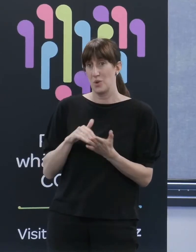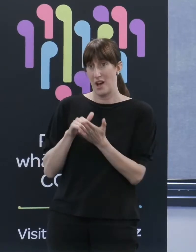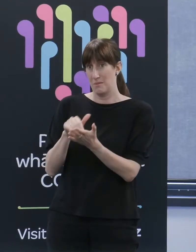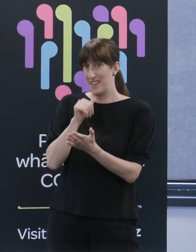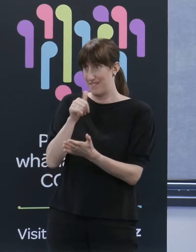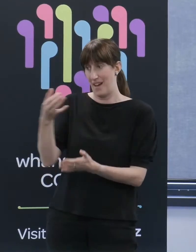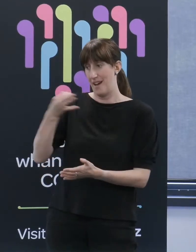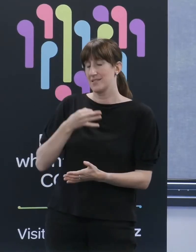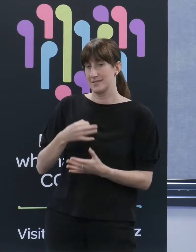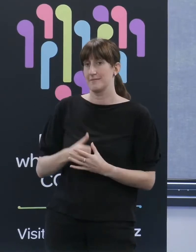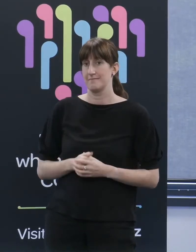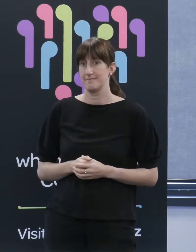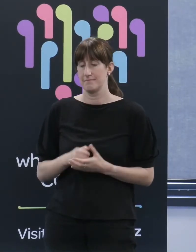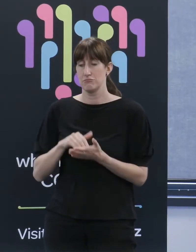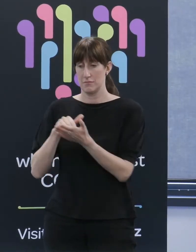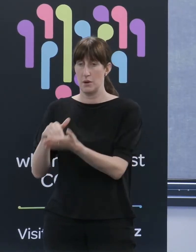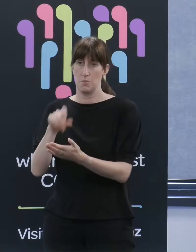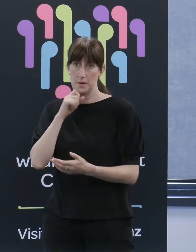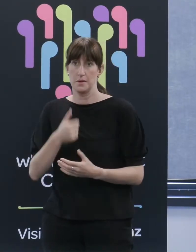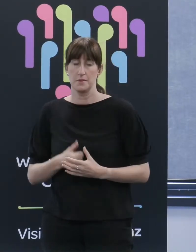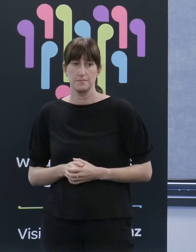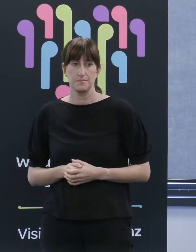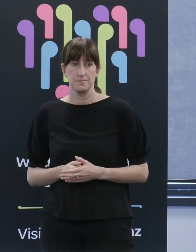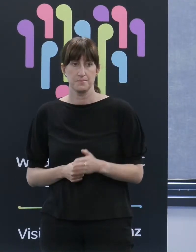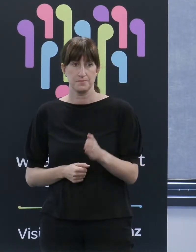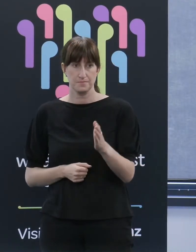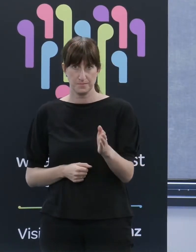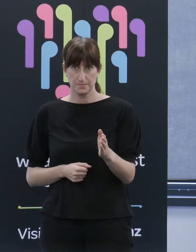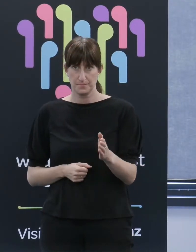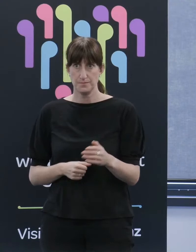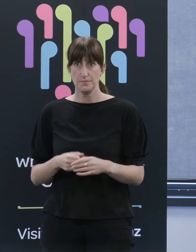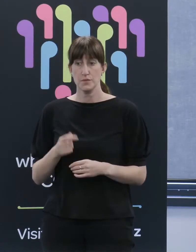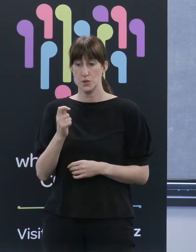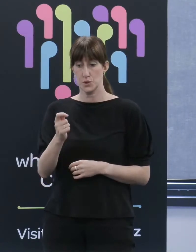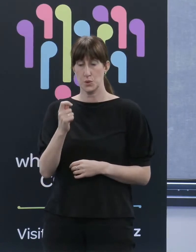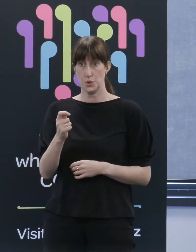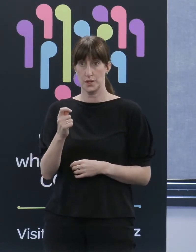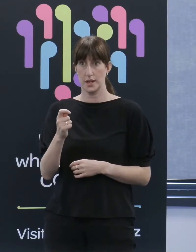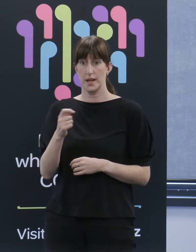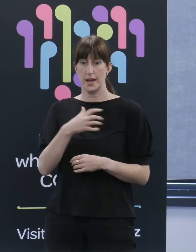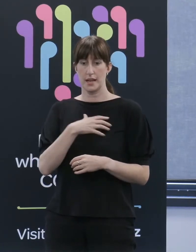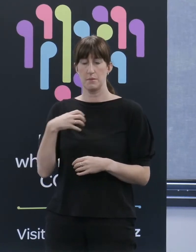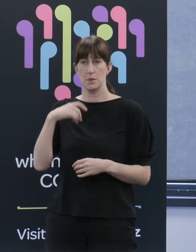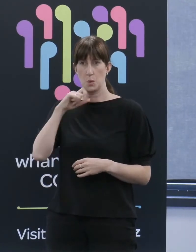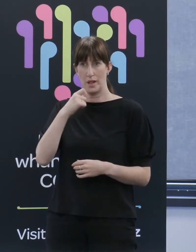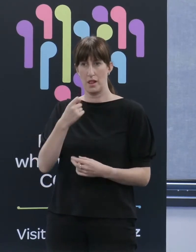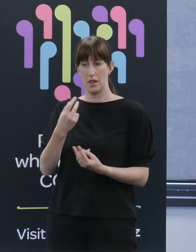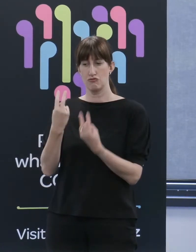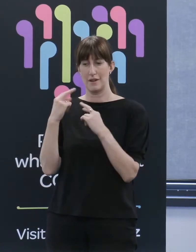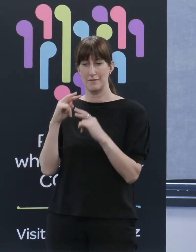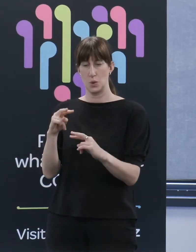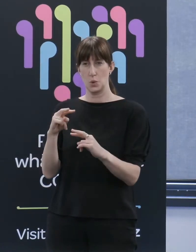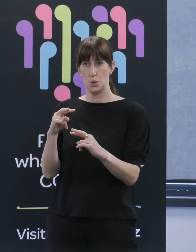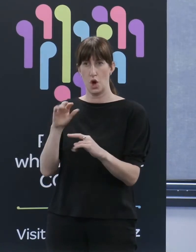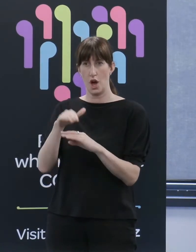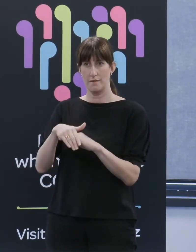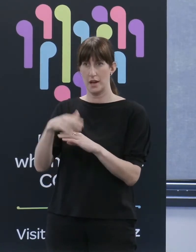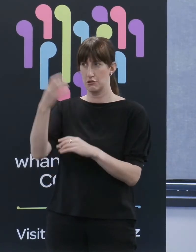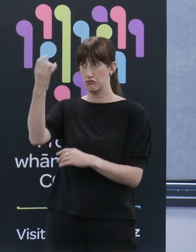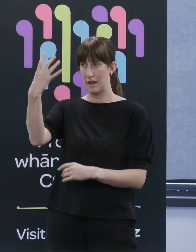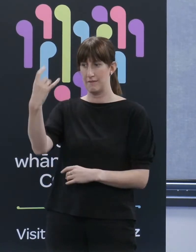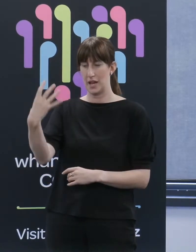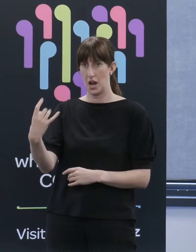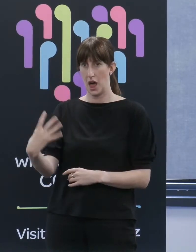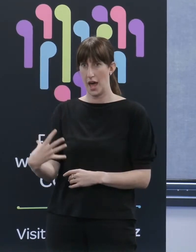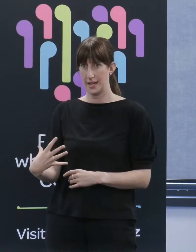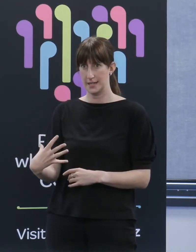asked. Dr. Bloomfield, with the review of the traffic light settings coming up, what do you need to see for places